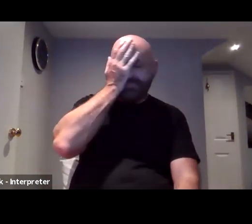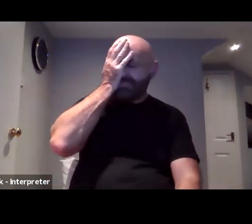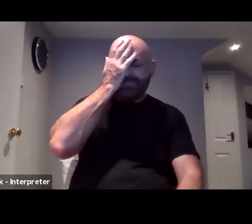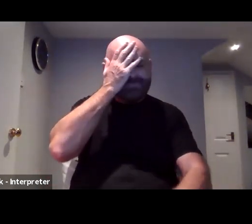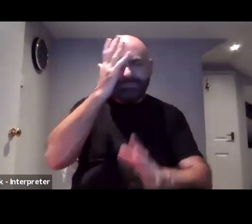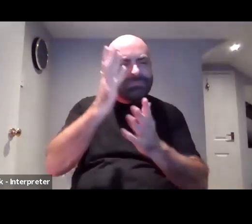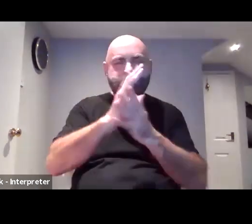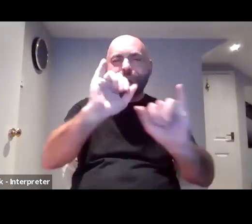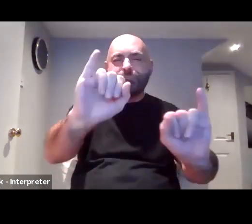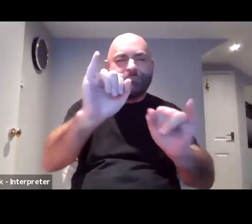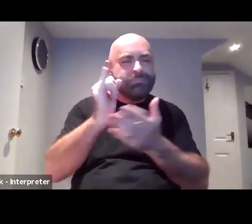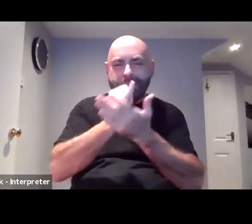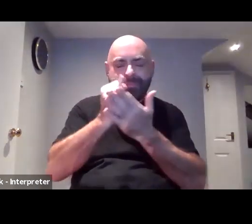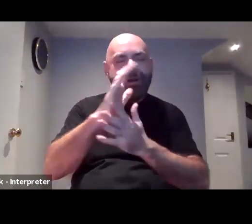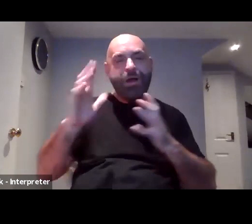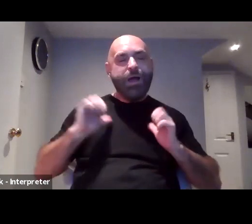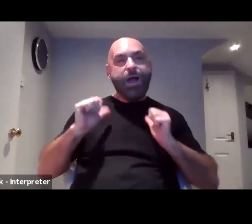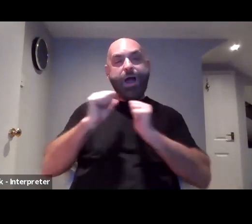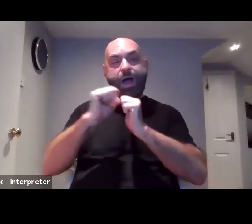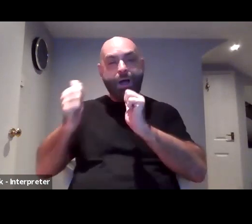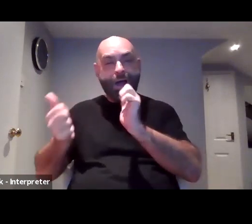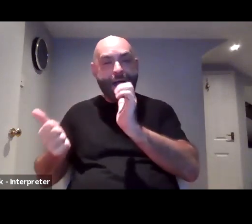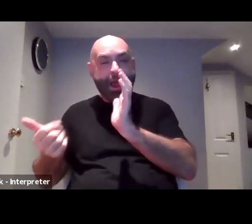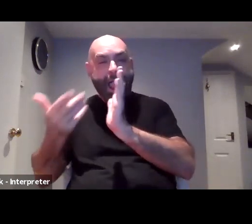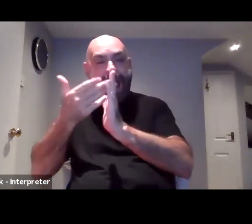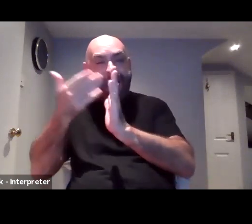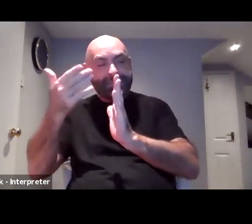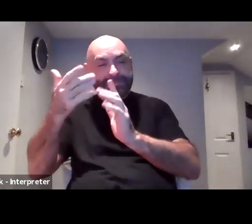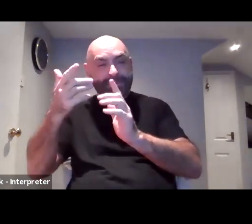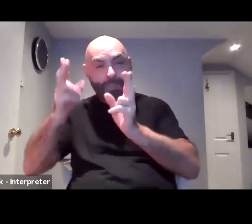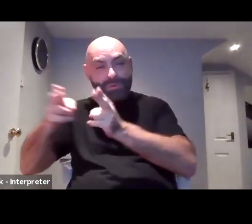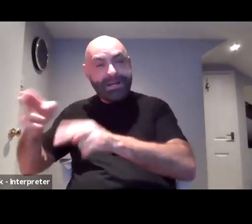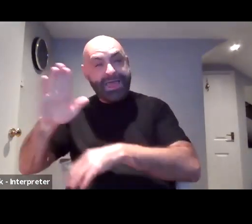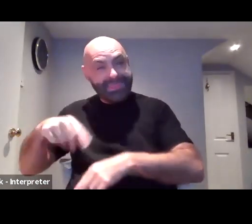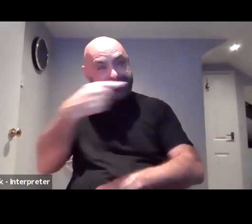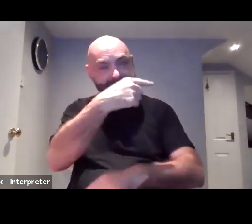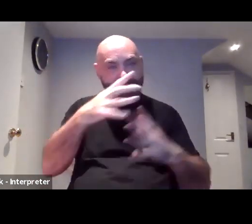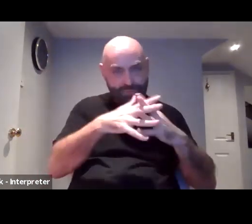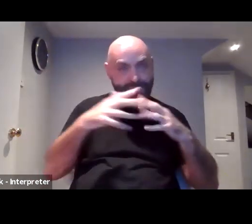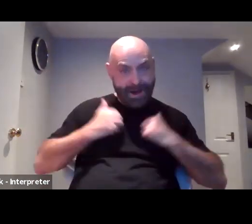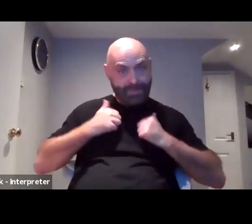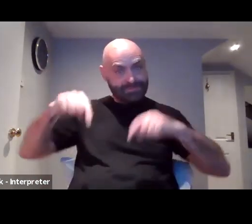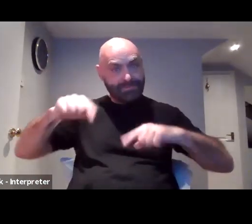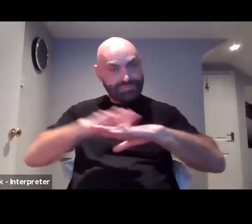disaster, and our excess mortality is higher than in the US.